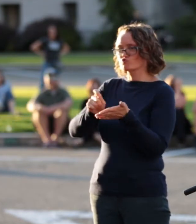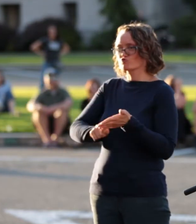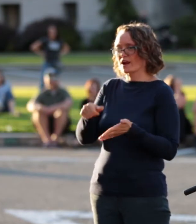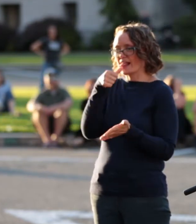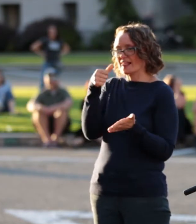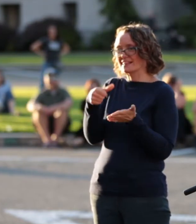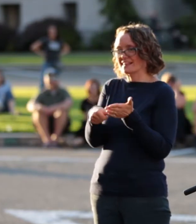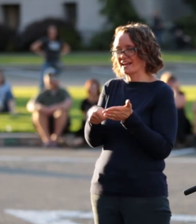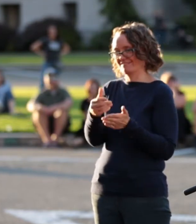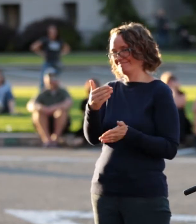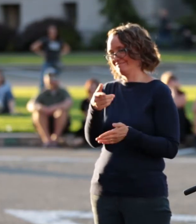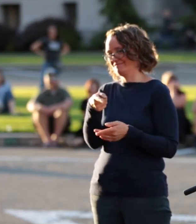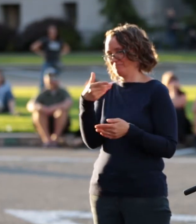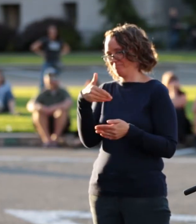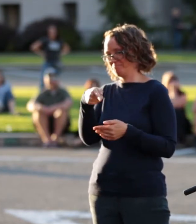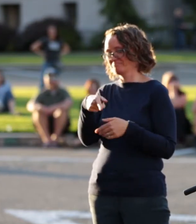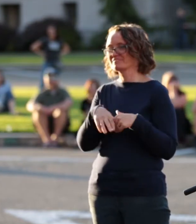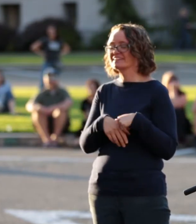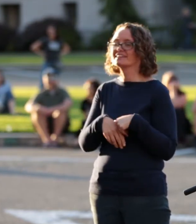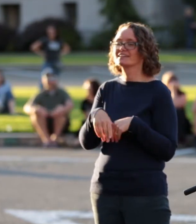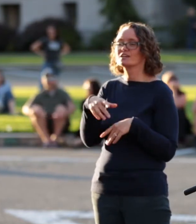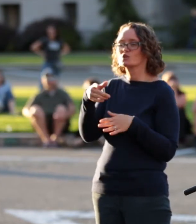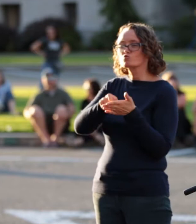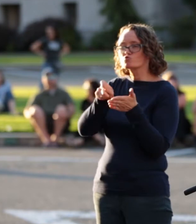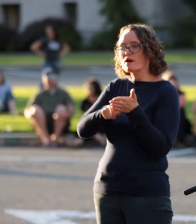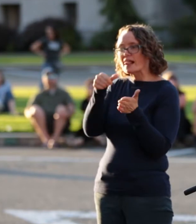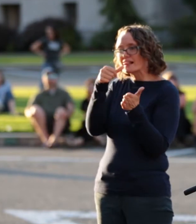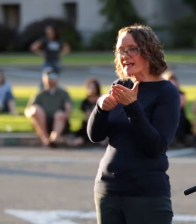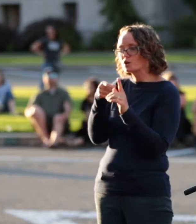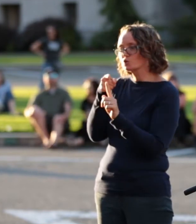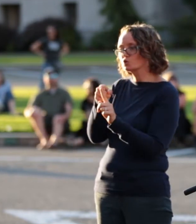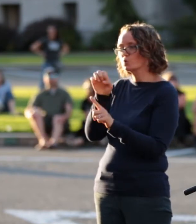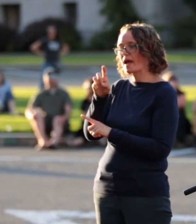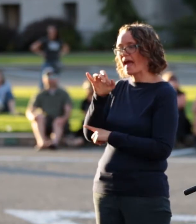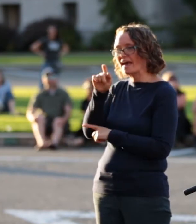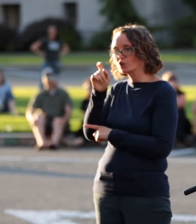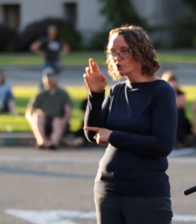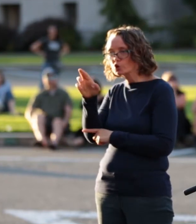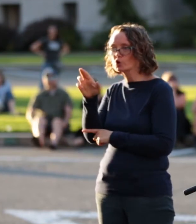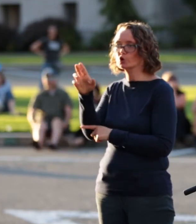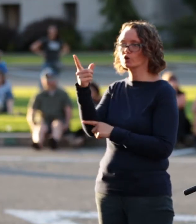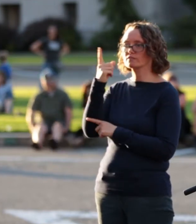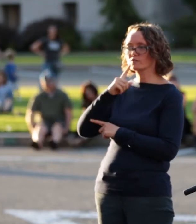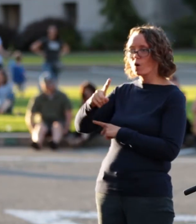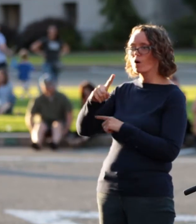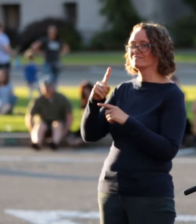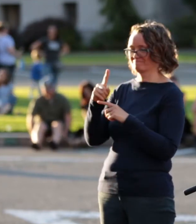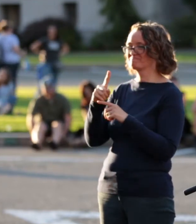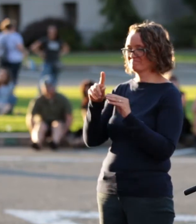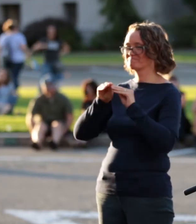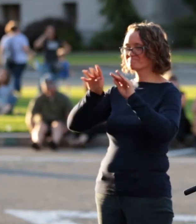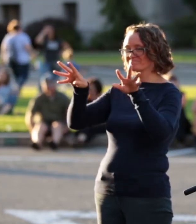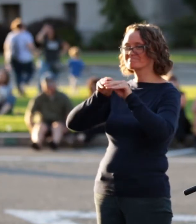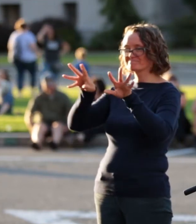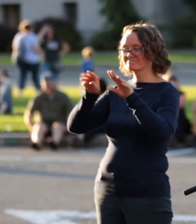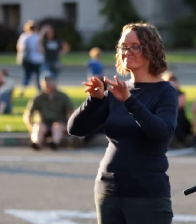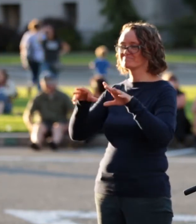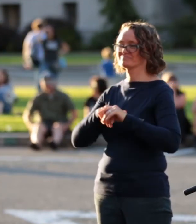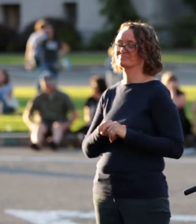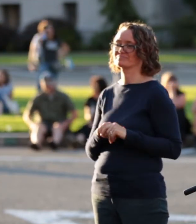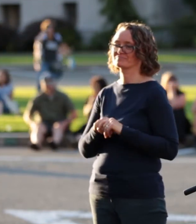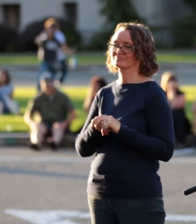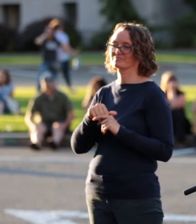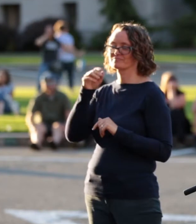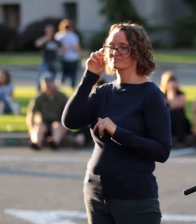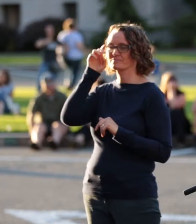our community's radar. We have members reaching out to other groups in an effort to build coalition, to partner with groups so that we can